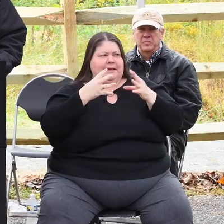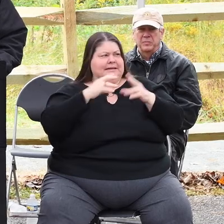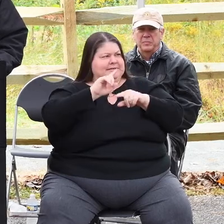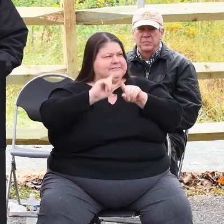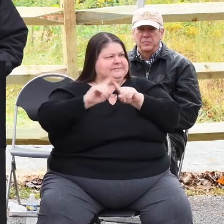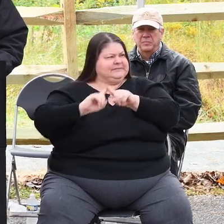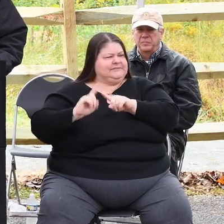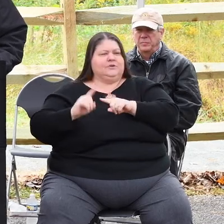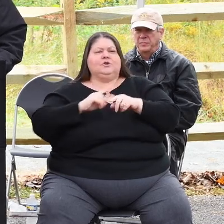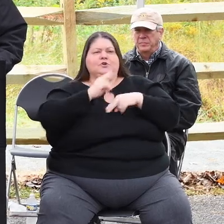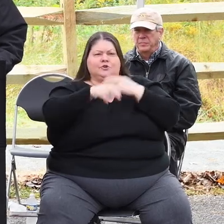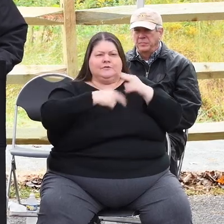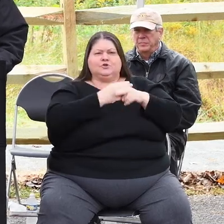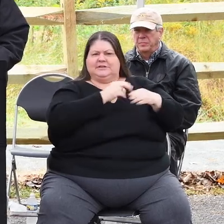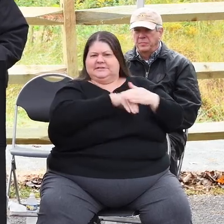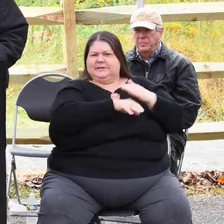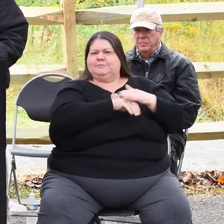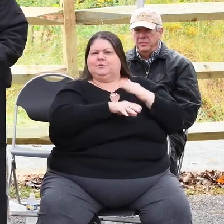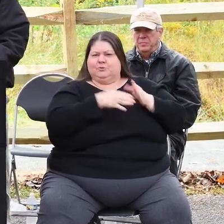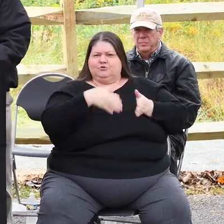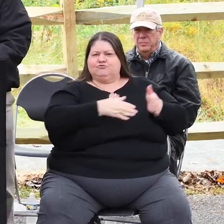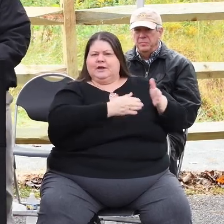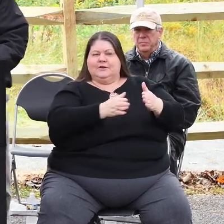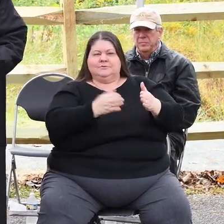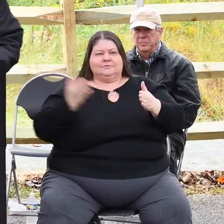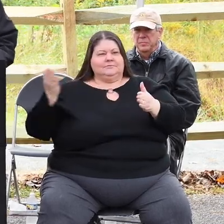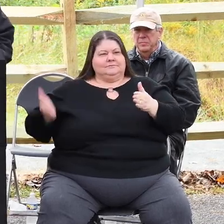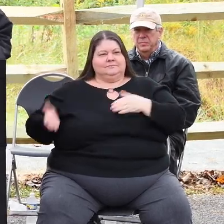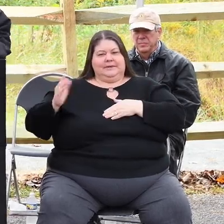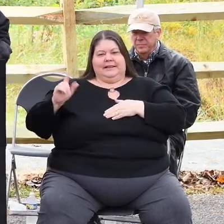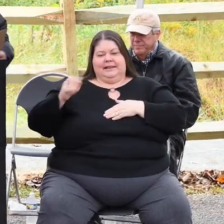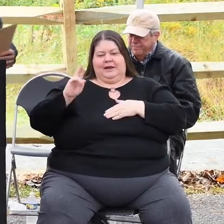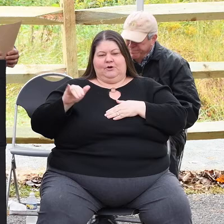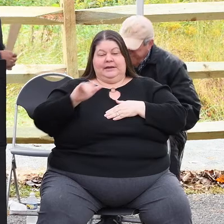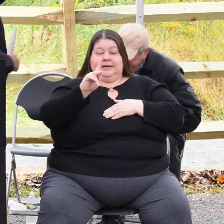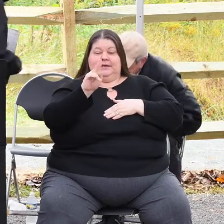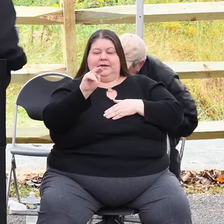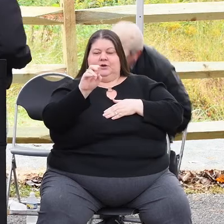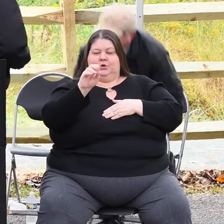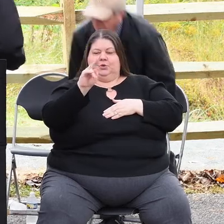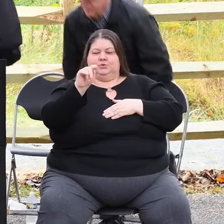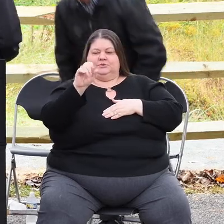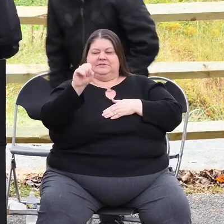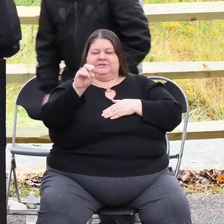across the United States. From Penn Trails, please welcome Larry Knutson.